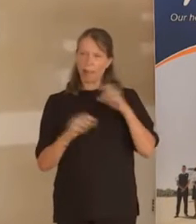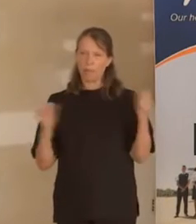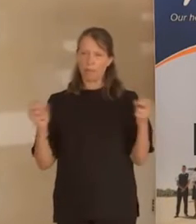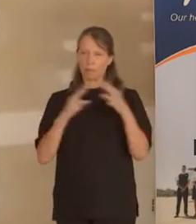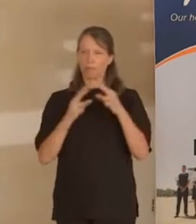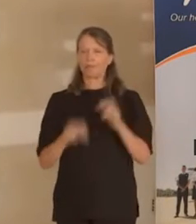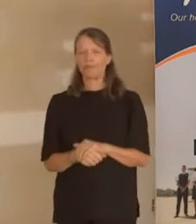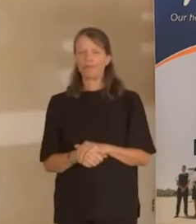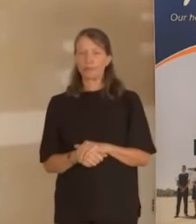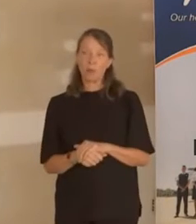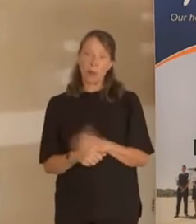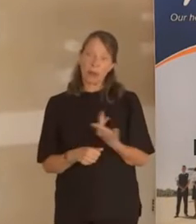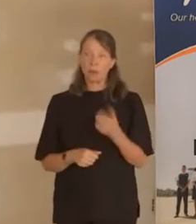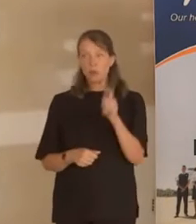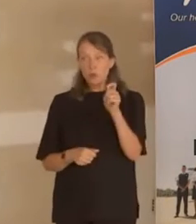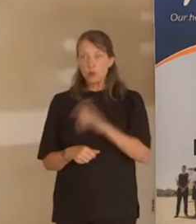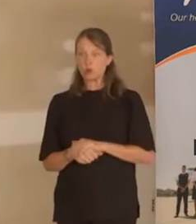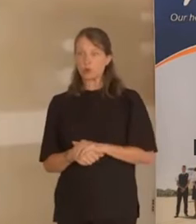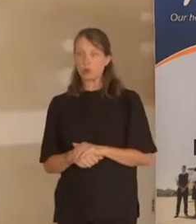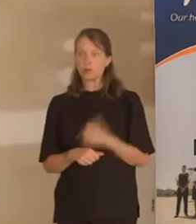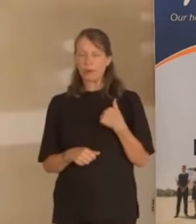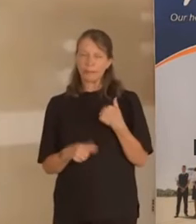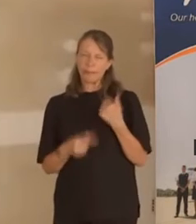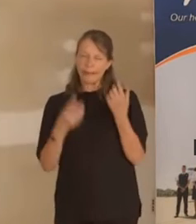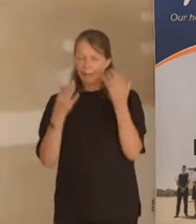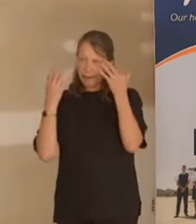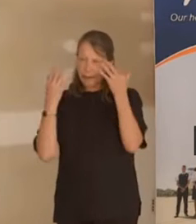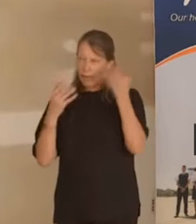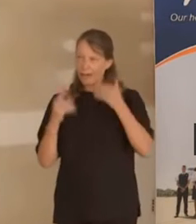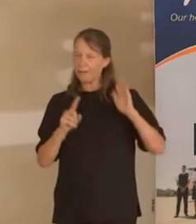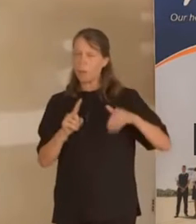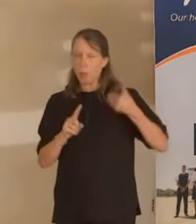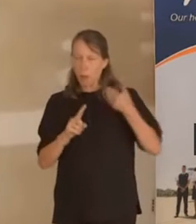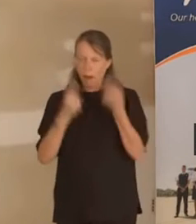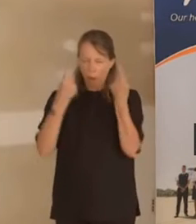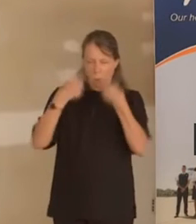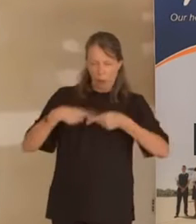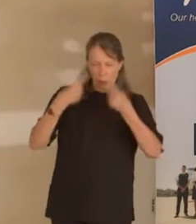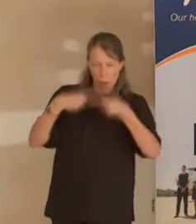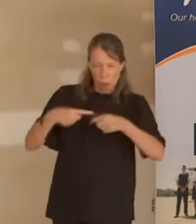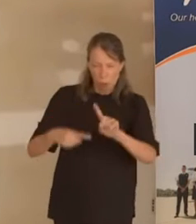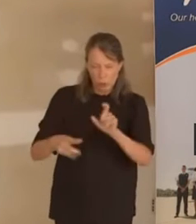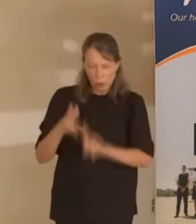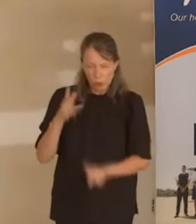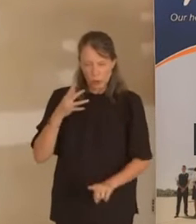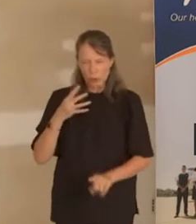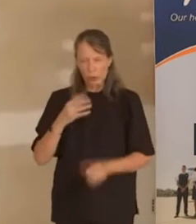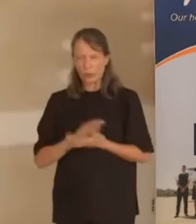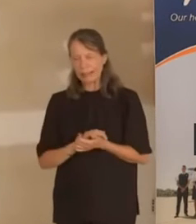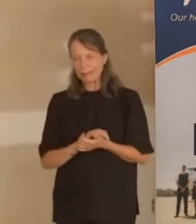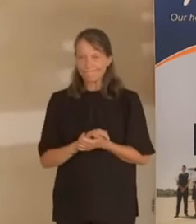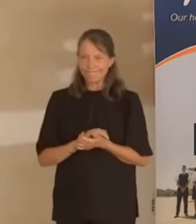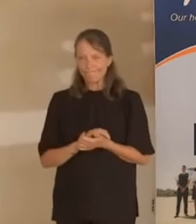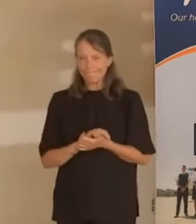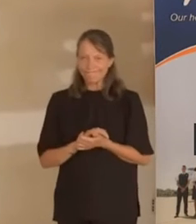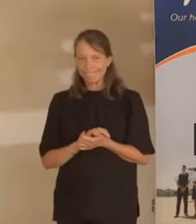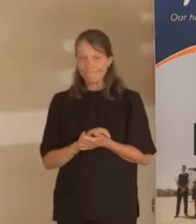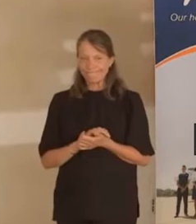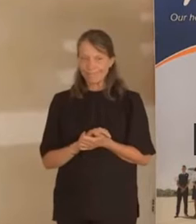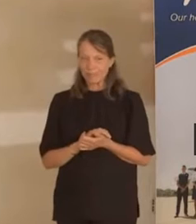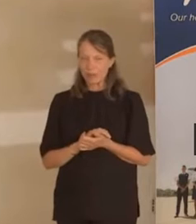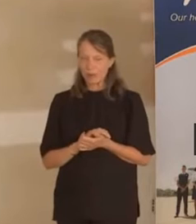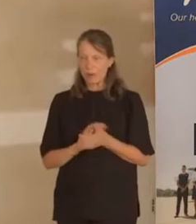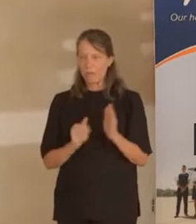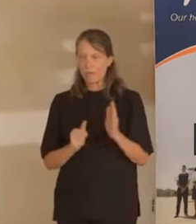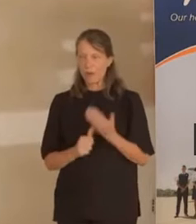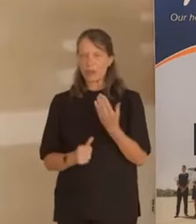the other day, I mean, we've been working through this for some time, and the first advice I